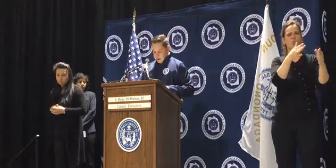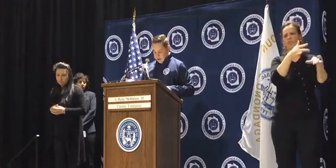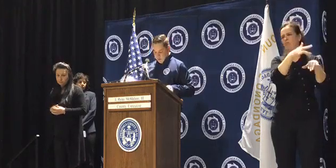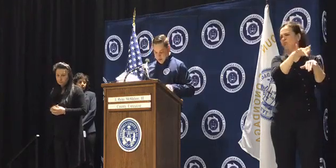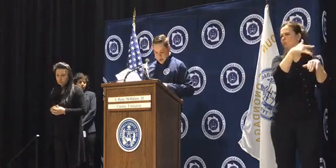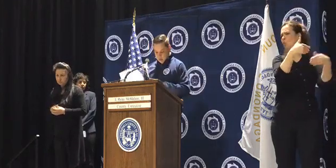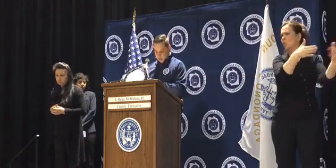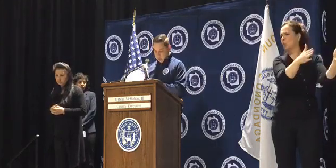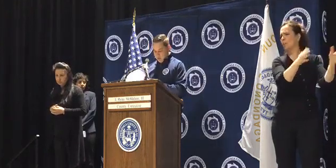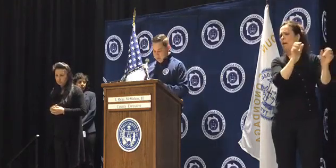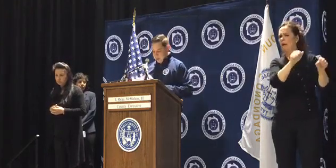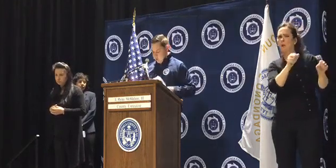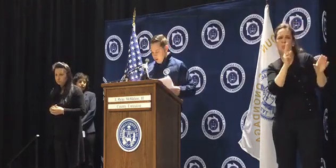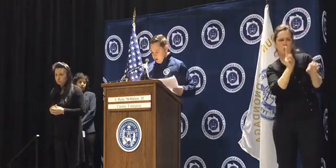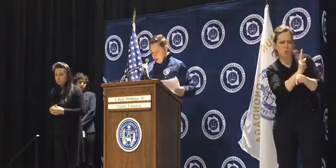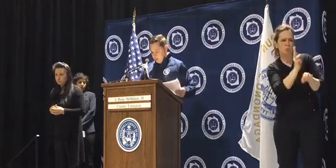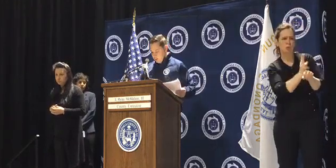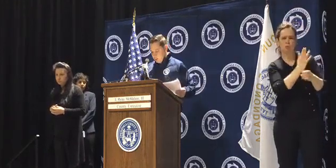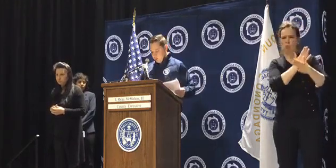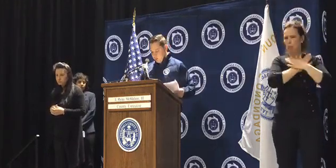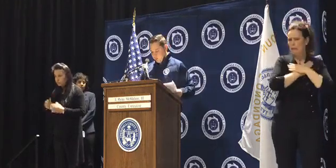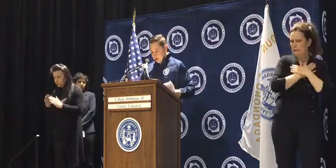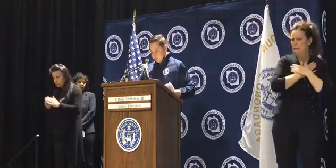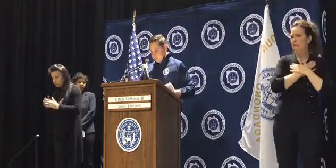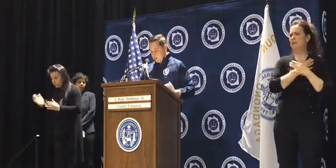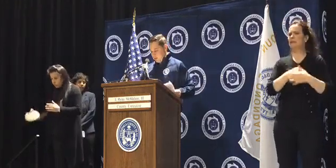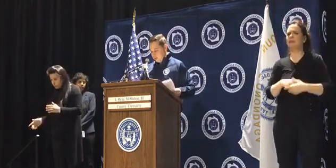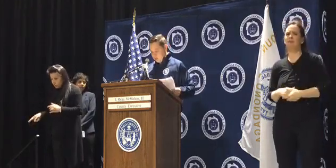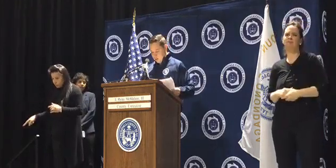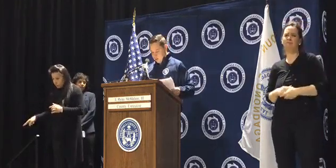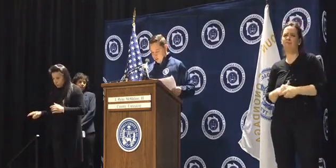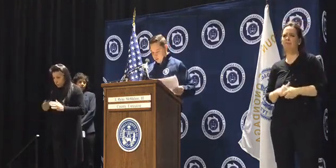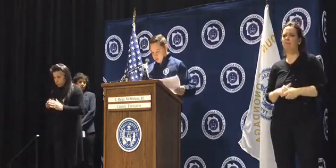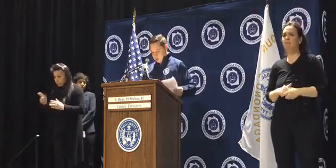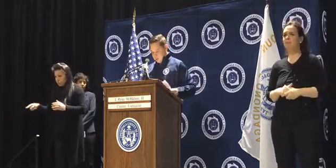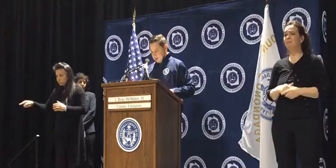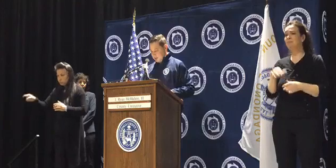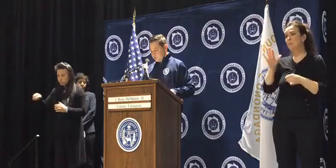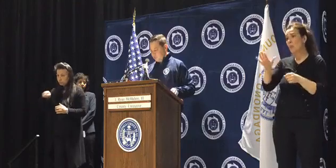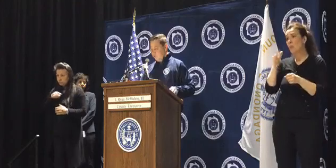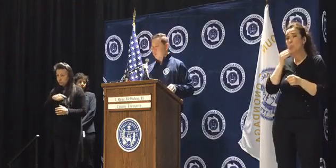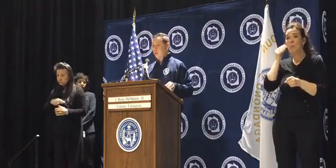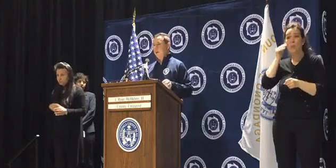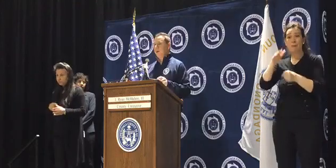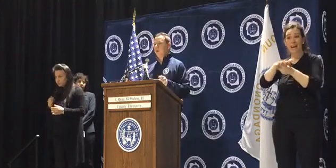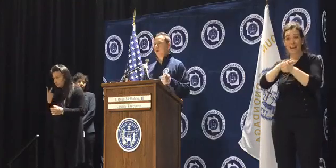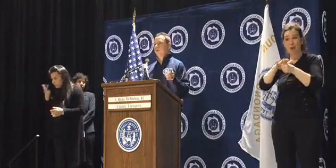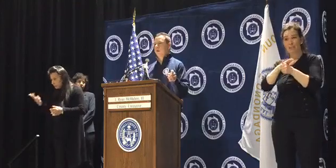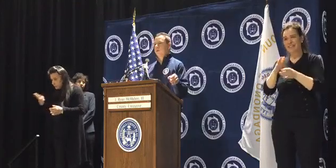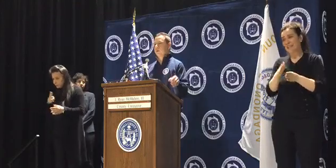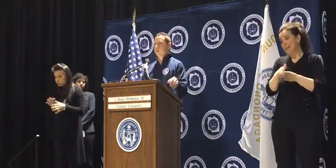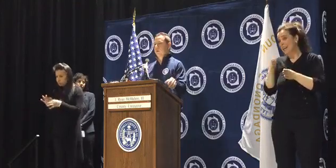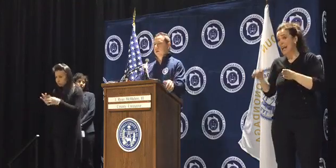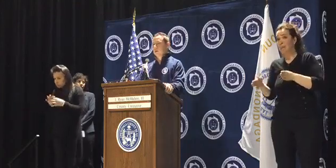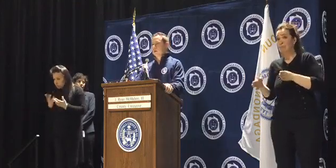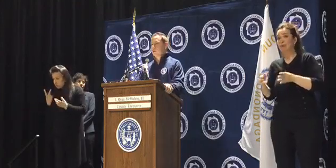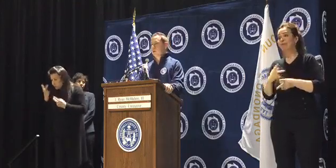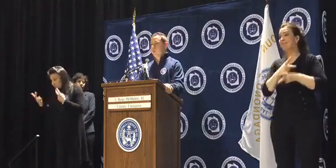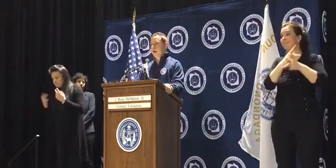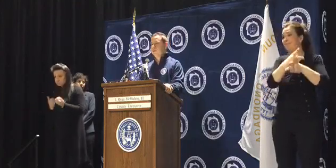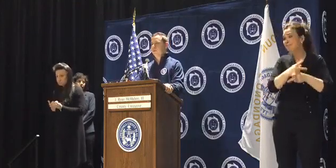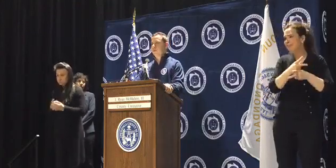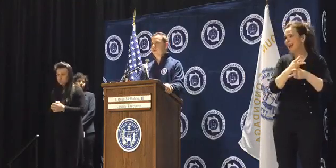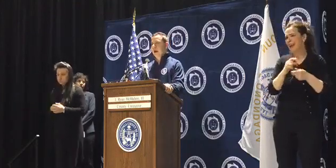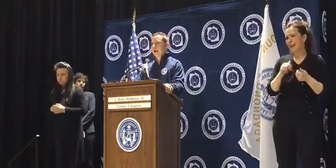Let's take care of our neighbors in this time right now. You know, over the last few days, not at this briefing, but at my noon, I've given some